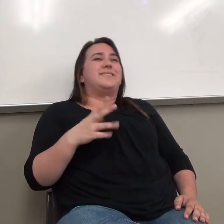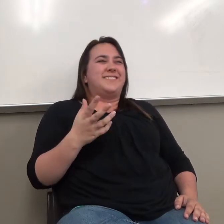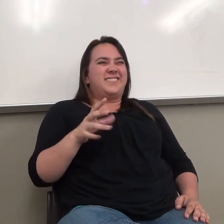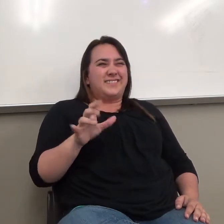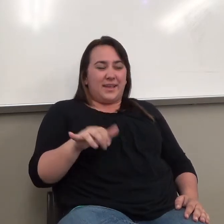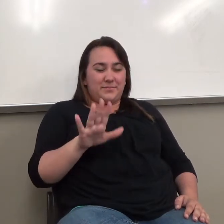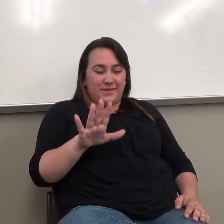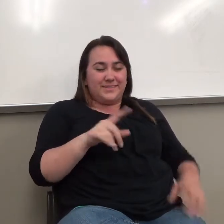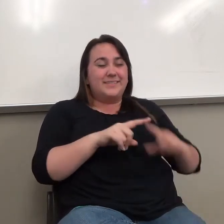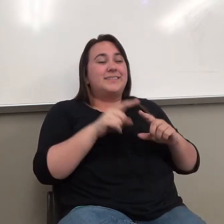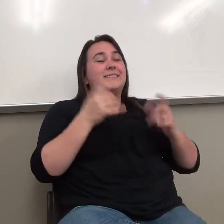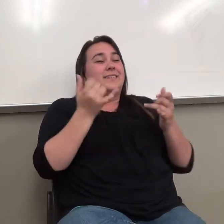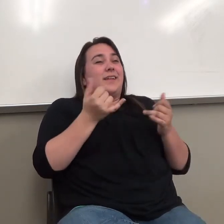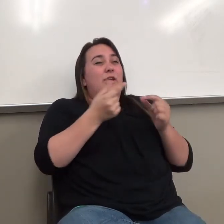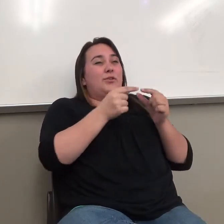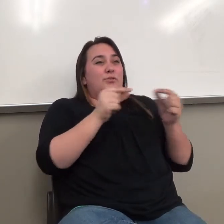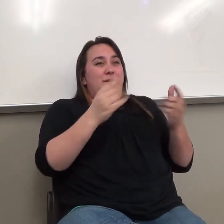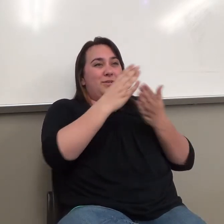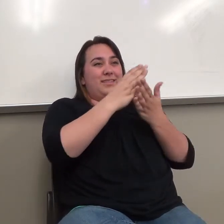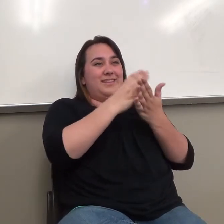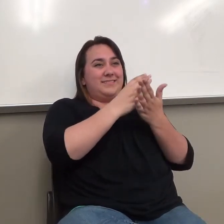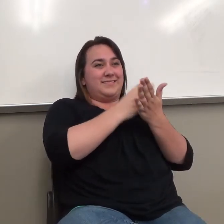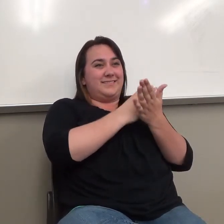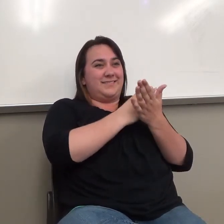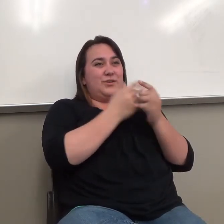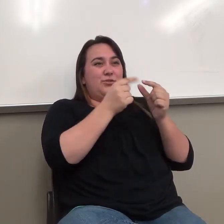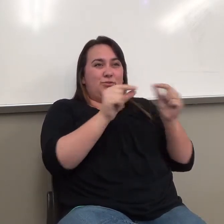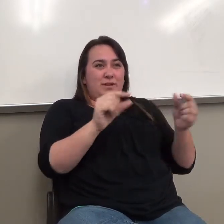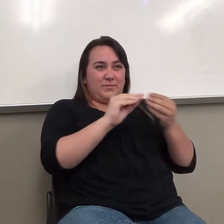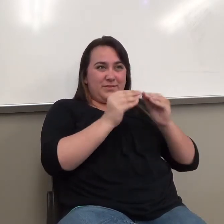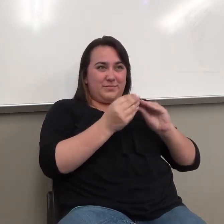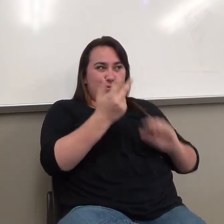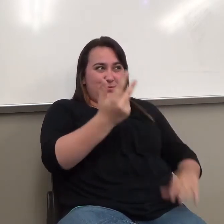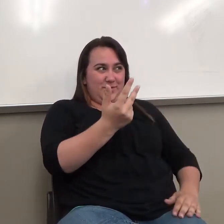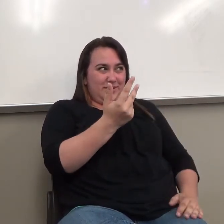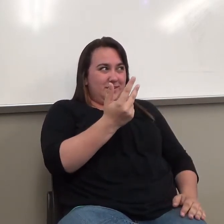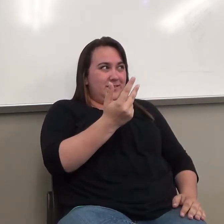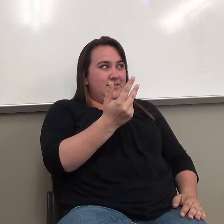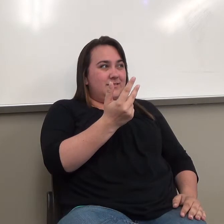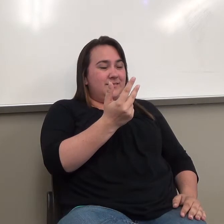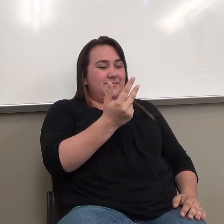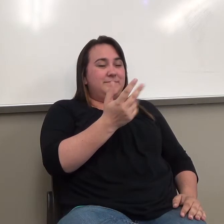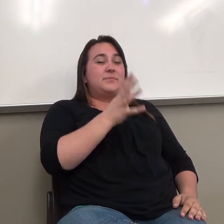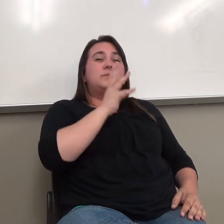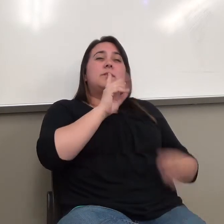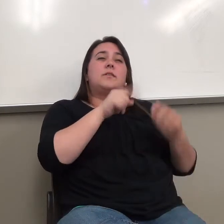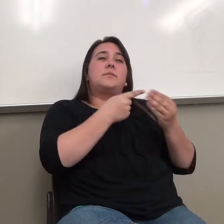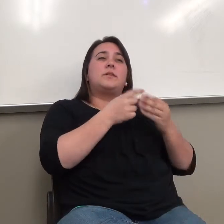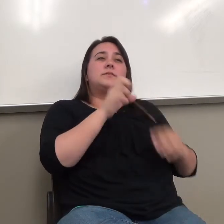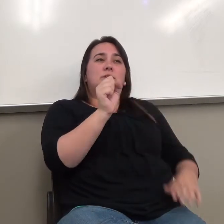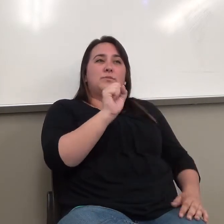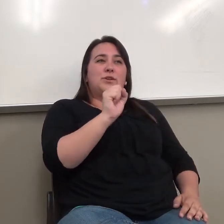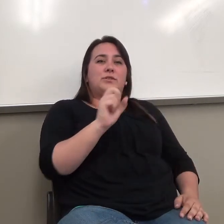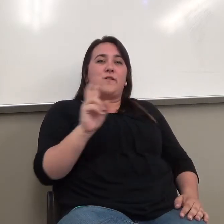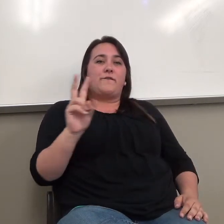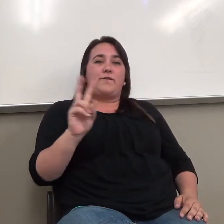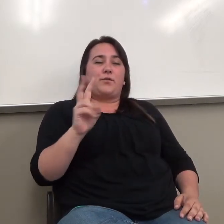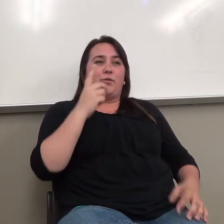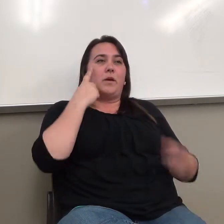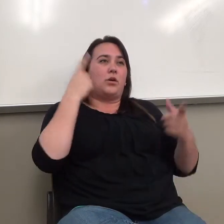grammar lesson then, grammar 3, okay, we're going to talk about subject-verb agreement.